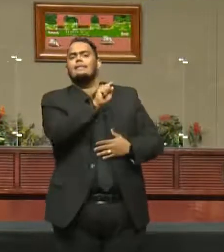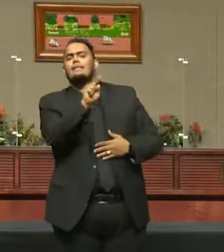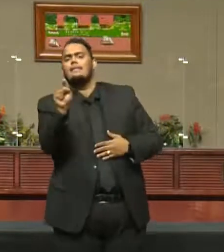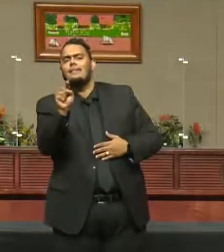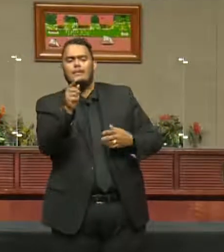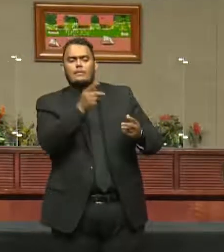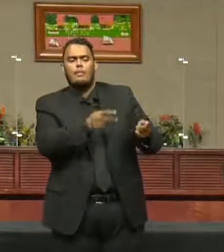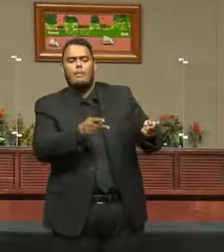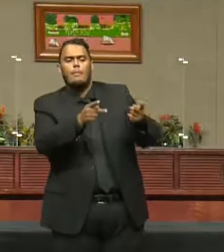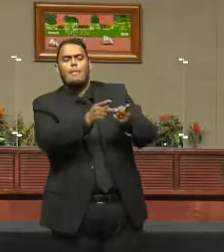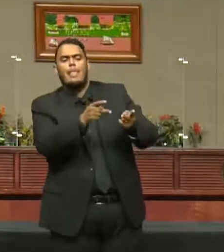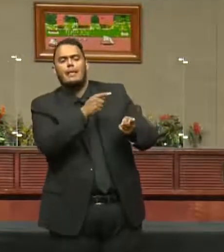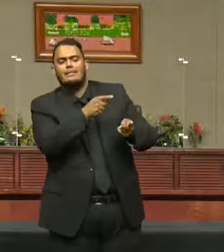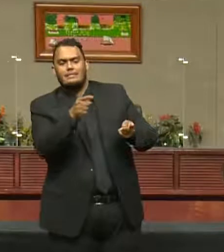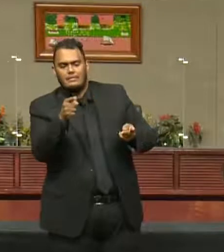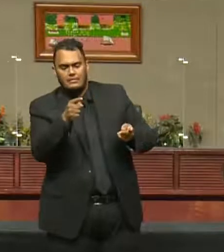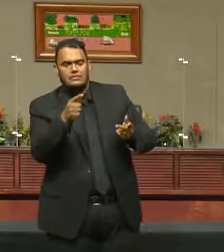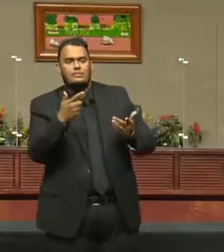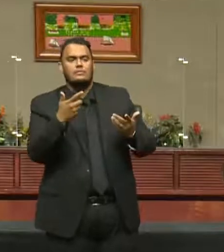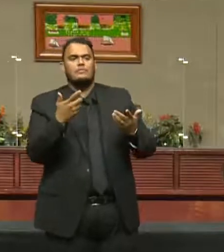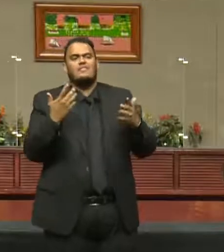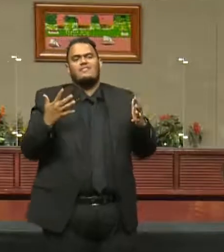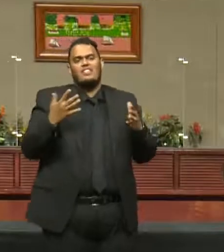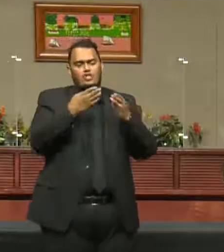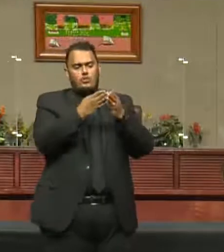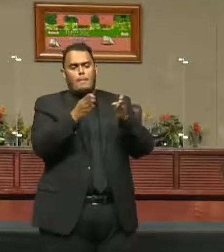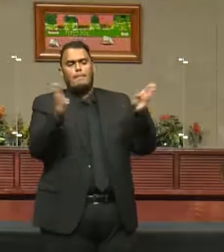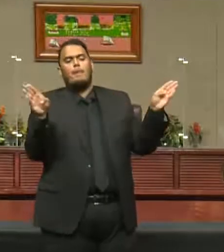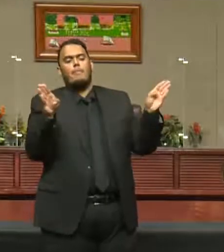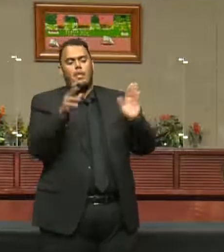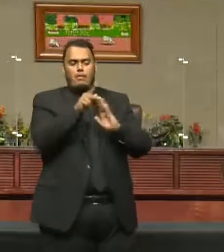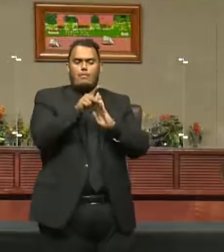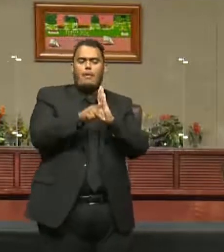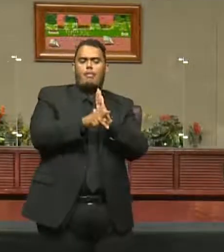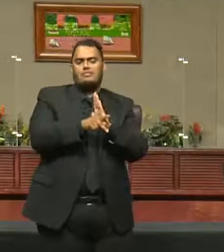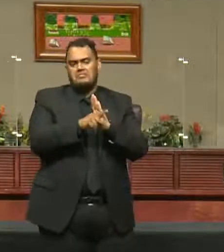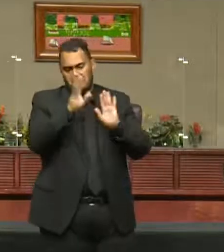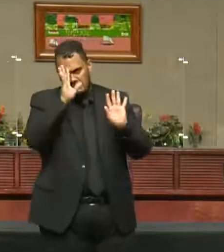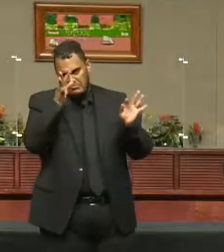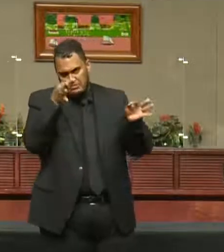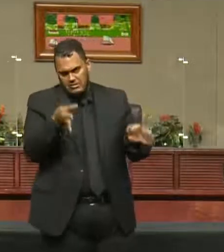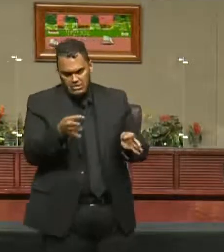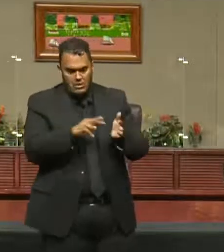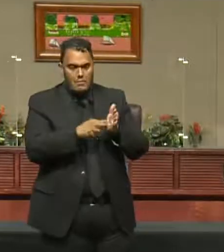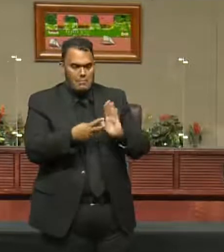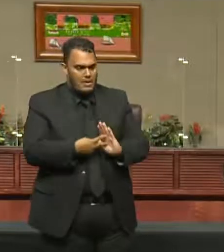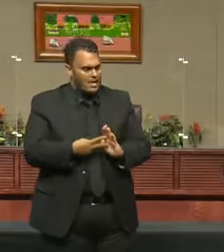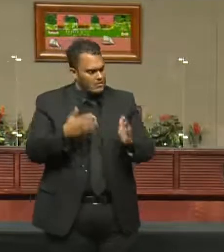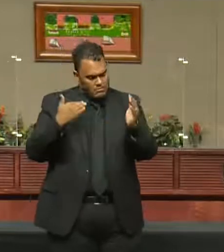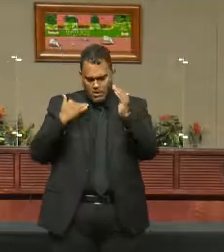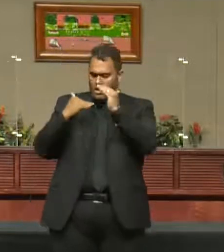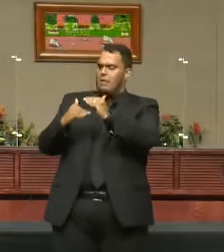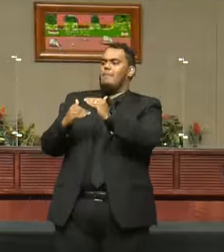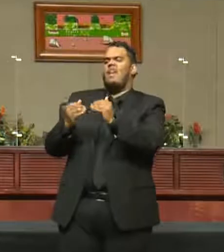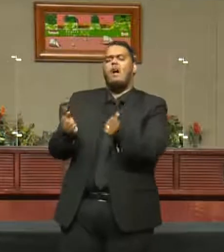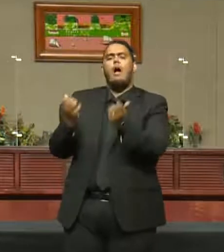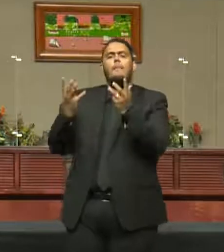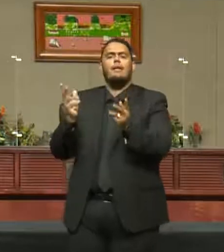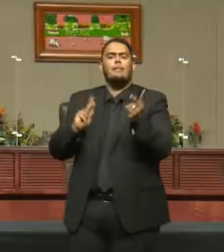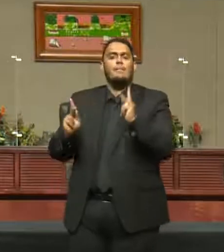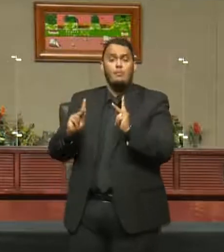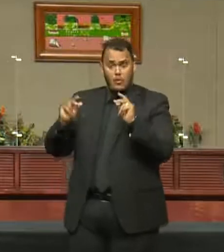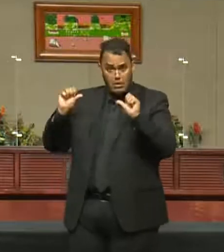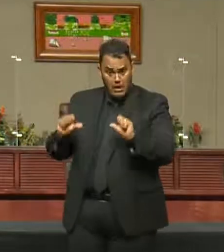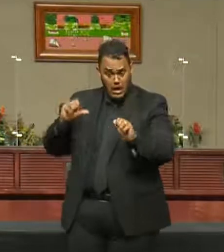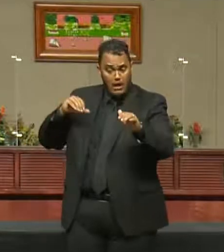decision about limiting the capacity within their venues, and they have done so, I think,